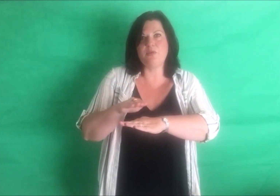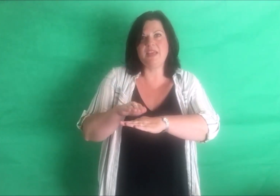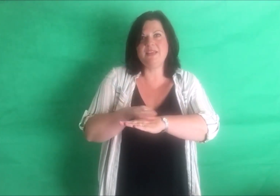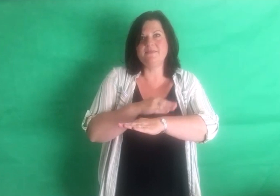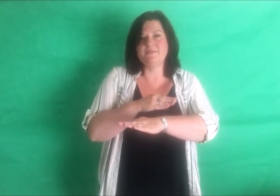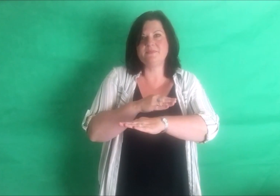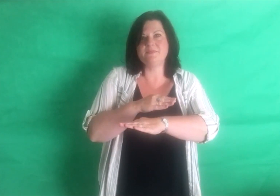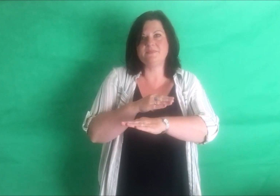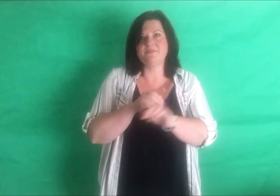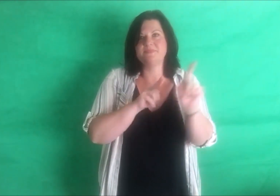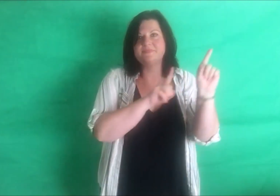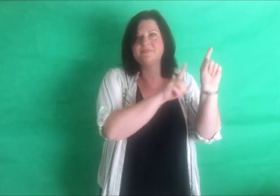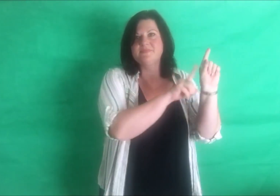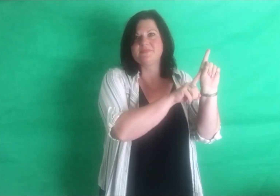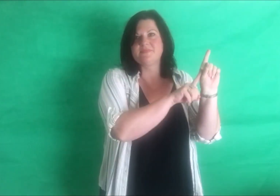furry